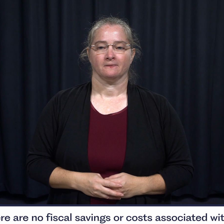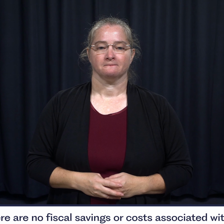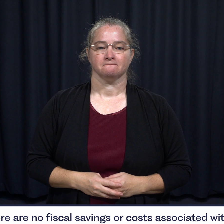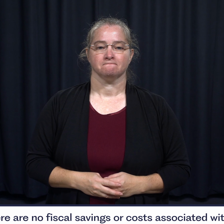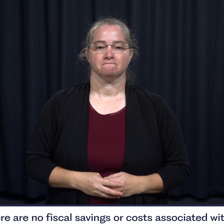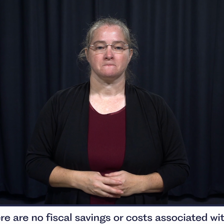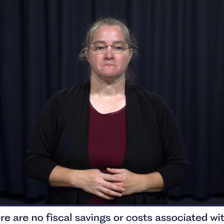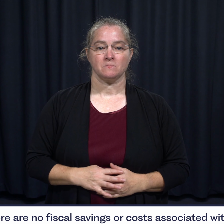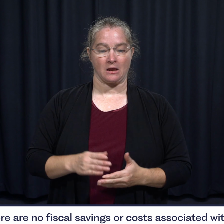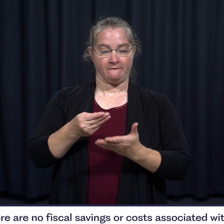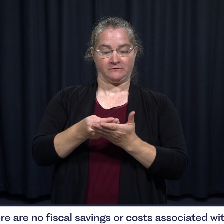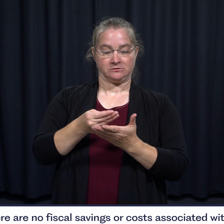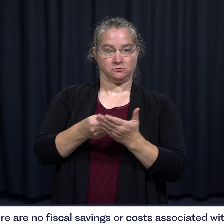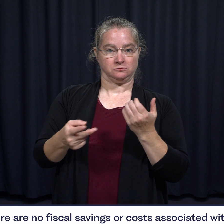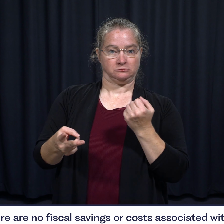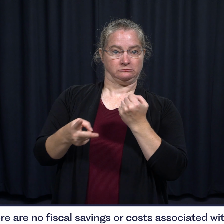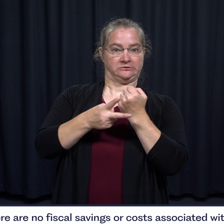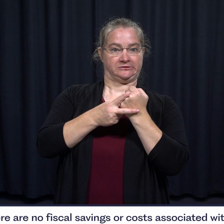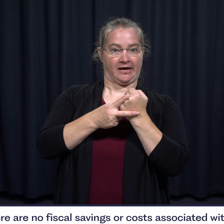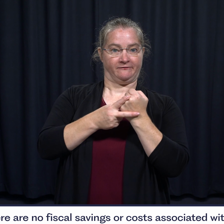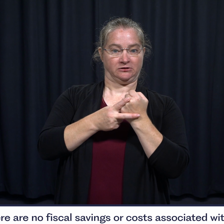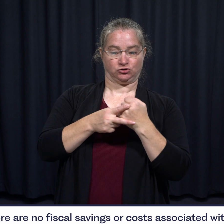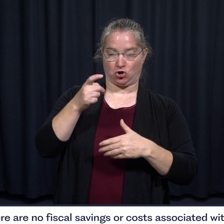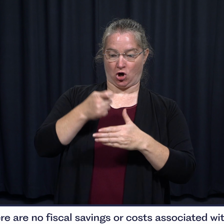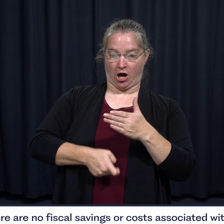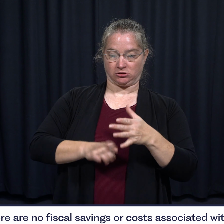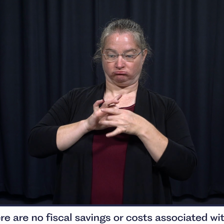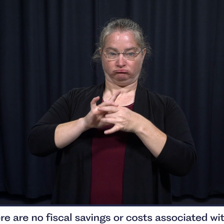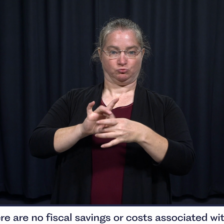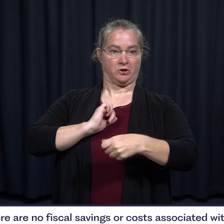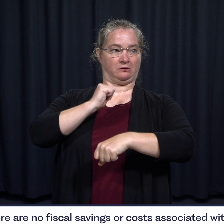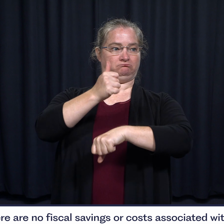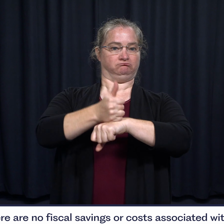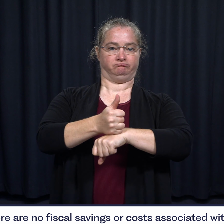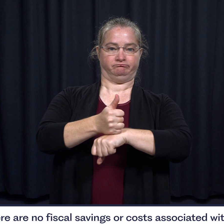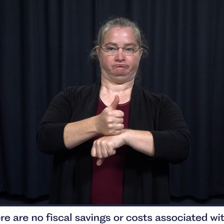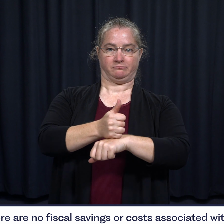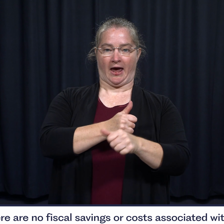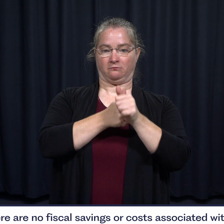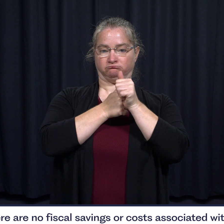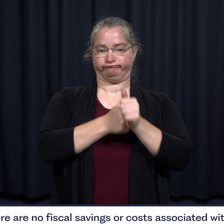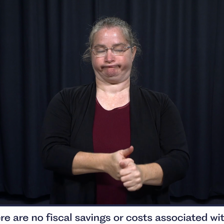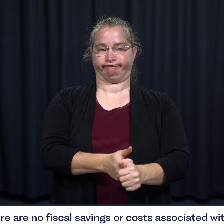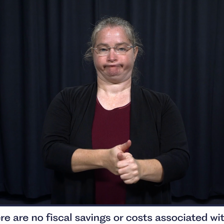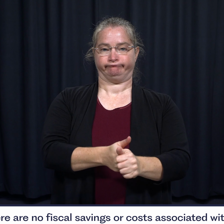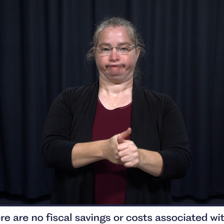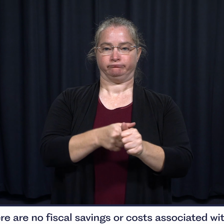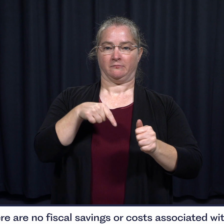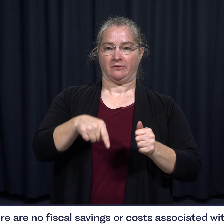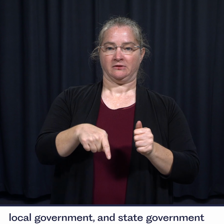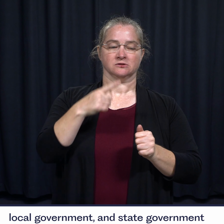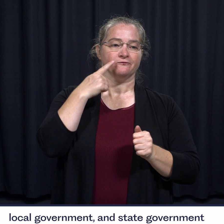or costs associated with implementation and compliance for the regulated community,